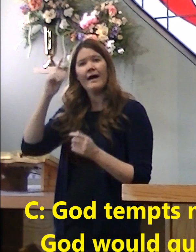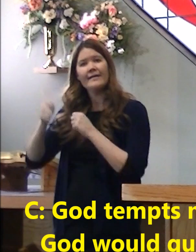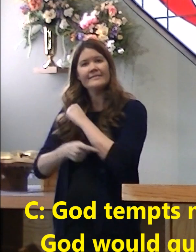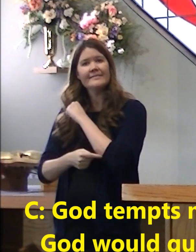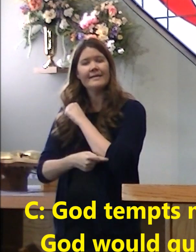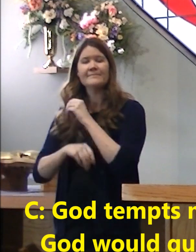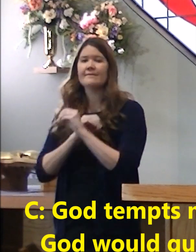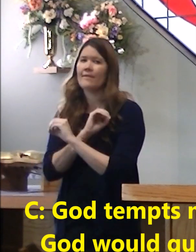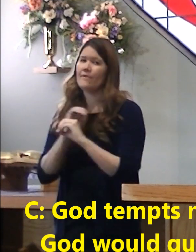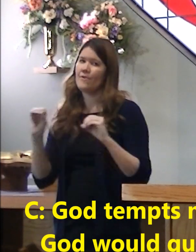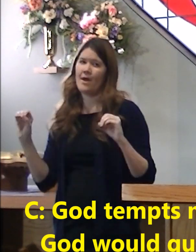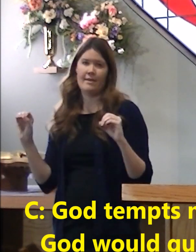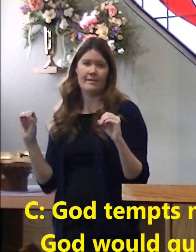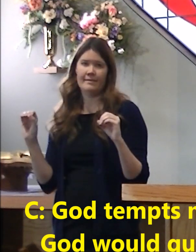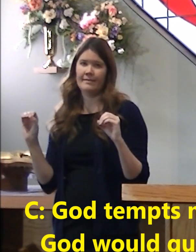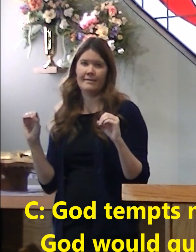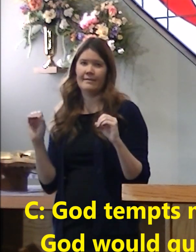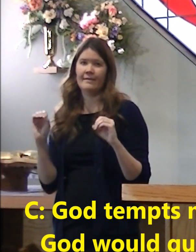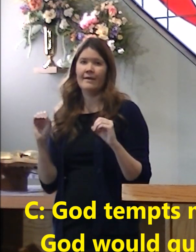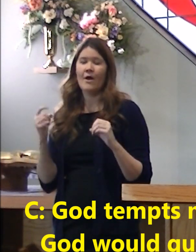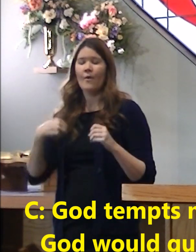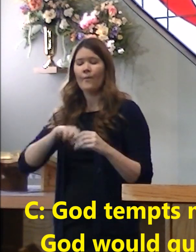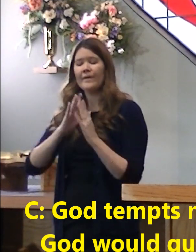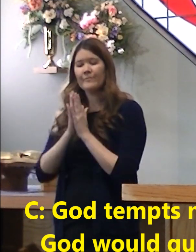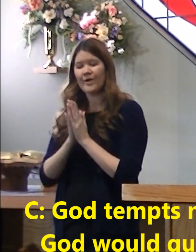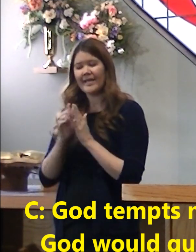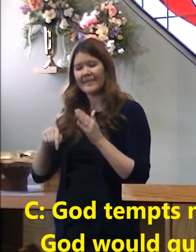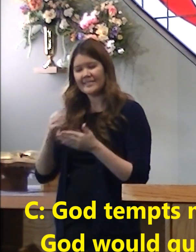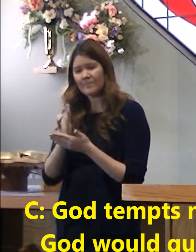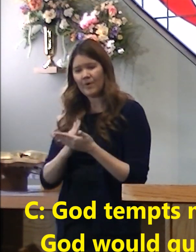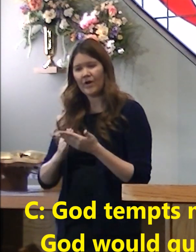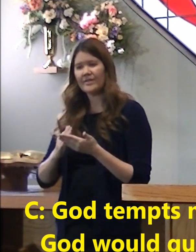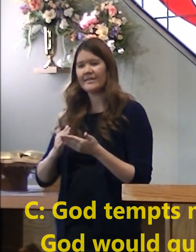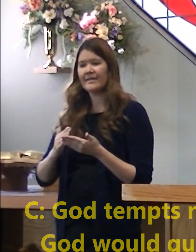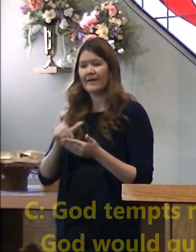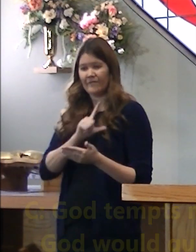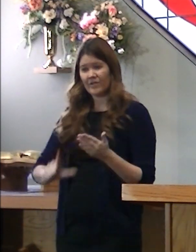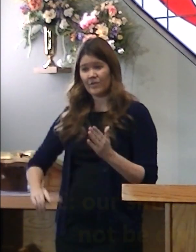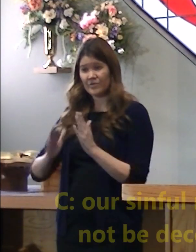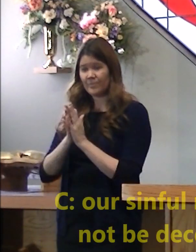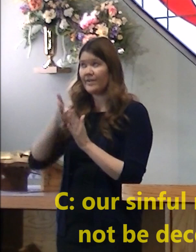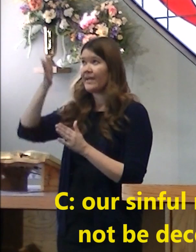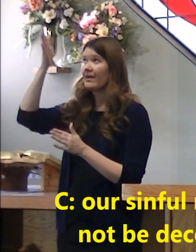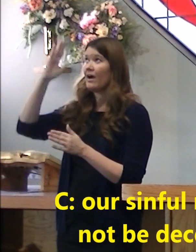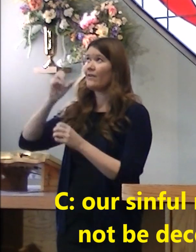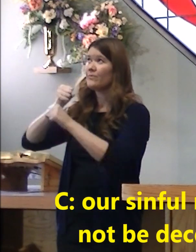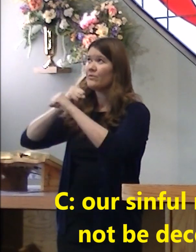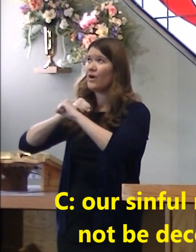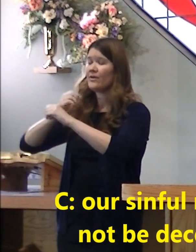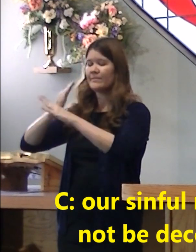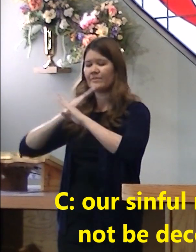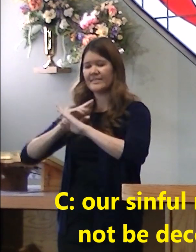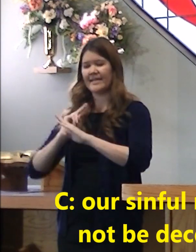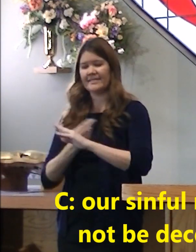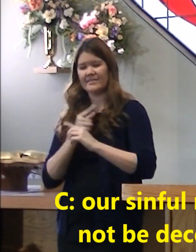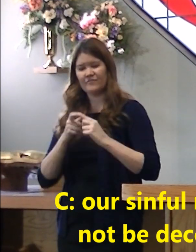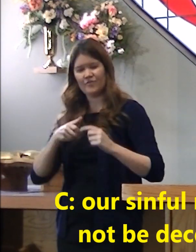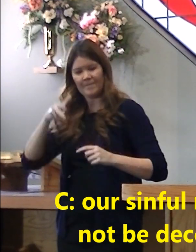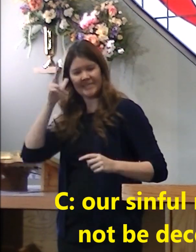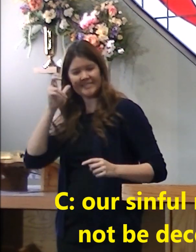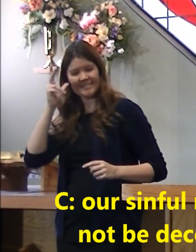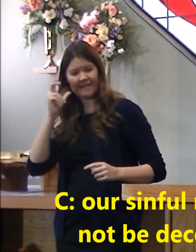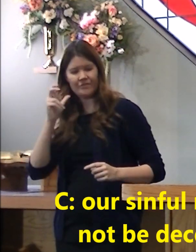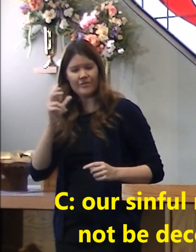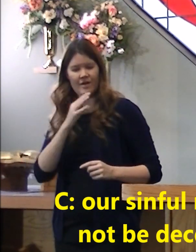no one. We pray in this petition that God would guard and keep us to the devil and our